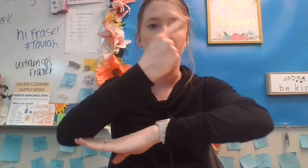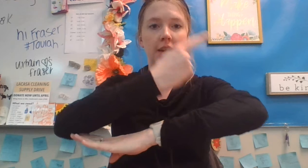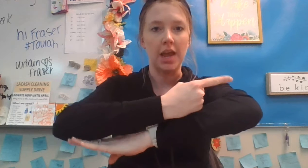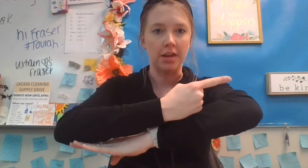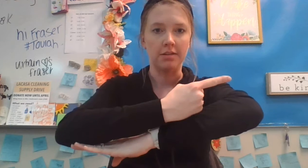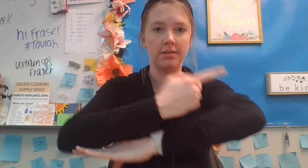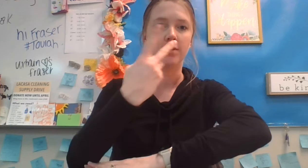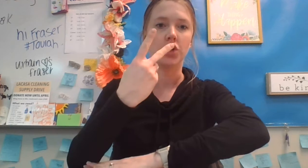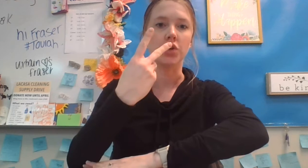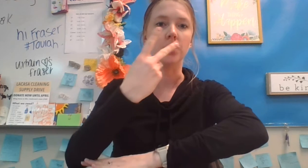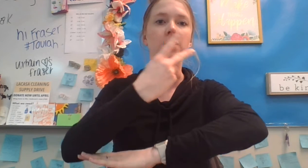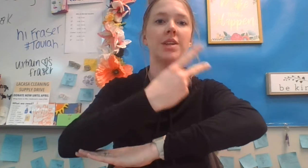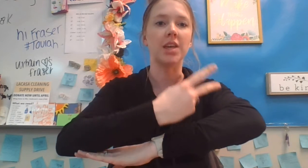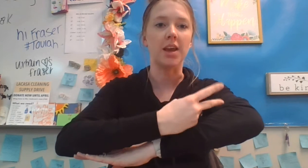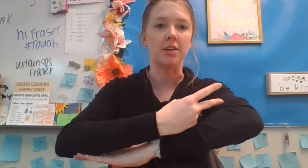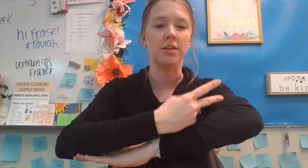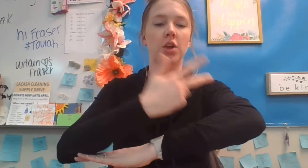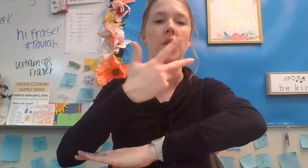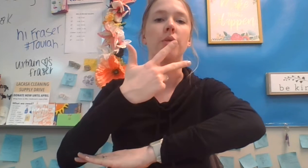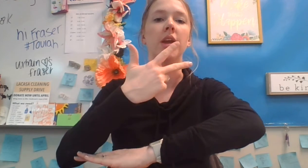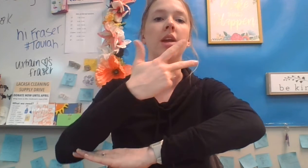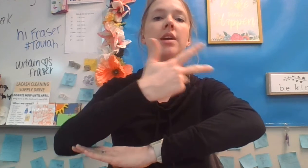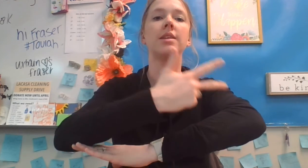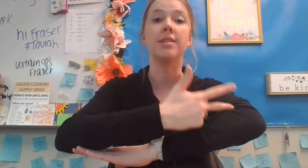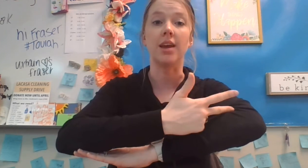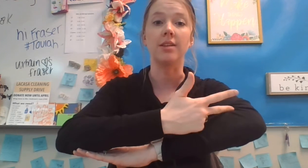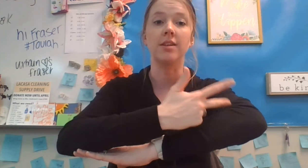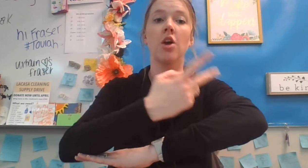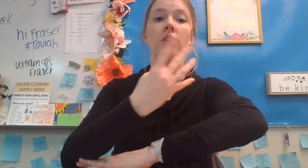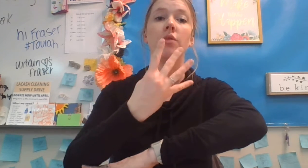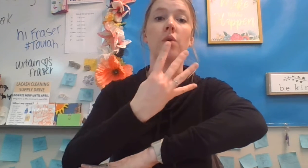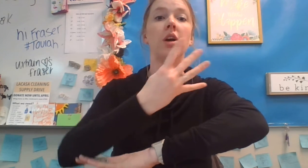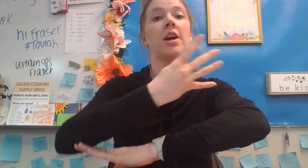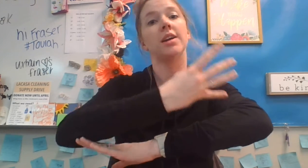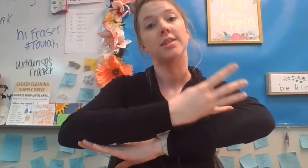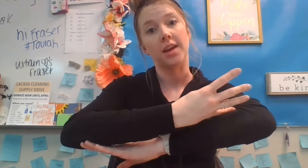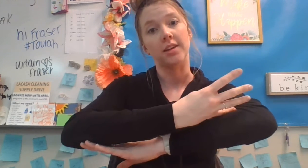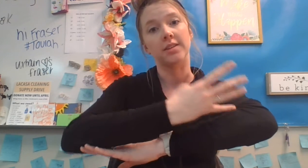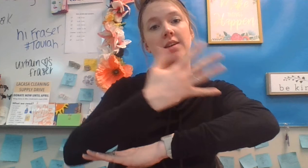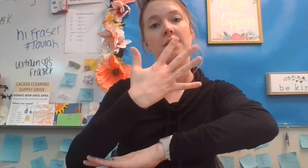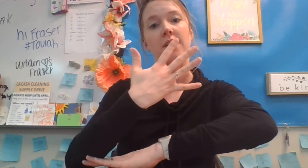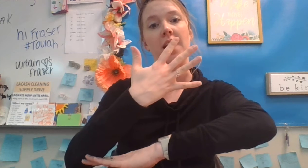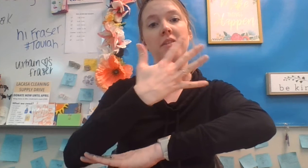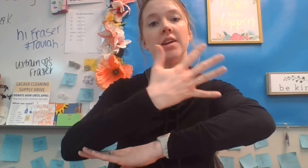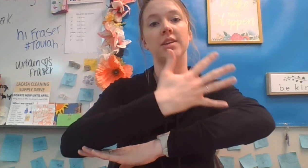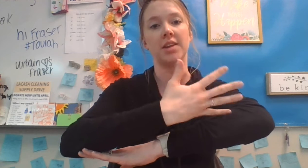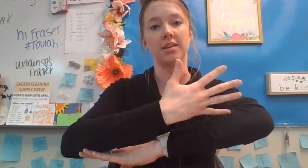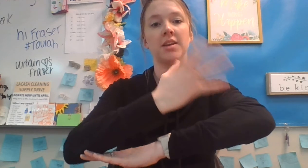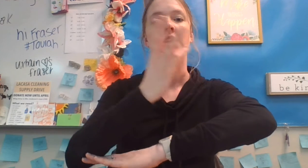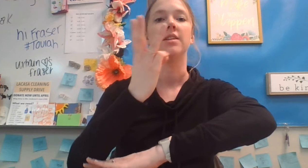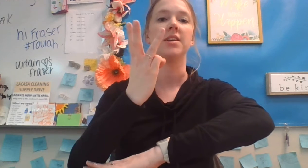1 day, 2 days, 3 days, 4 days, 5 days,